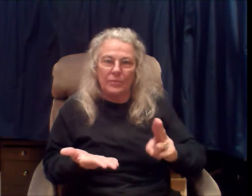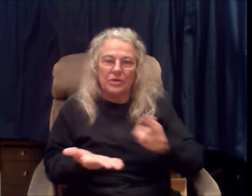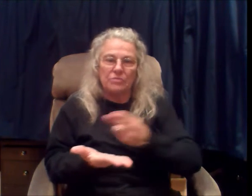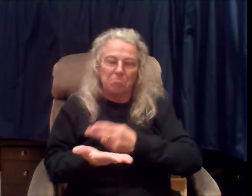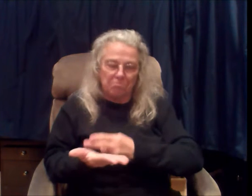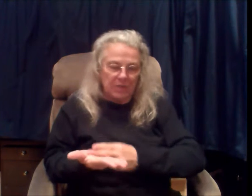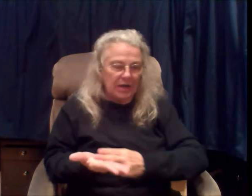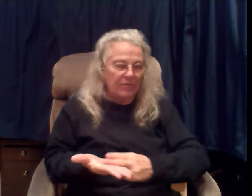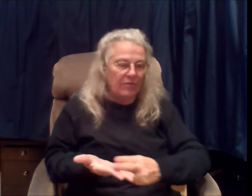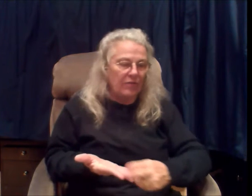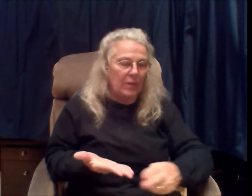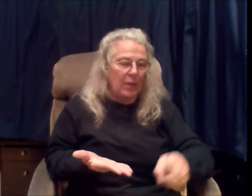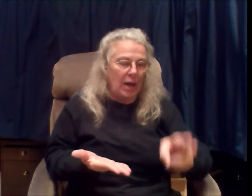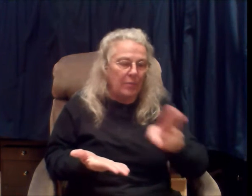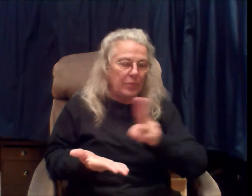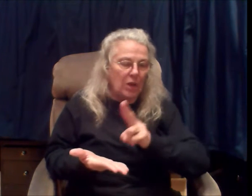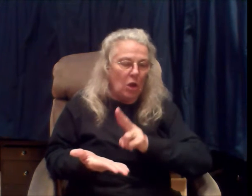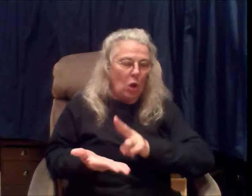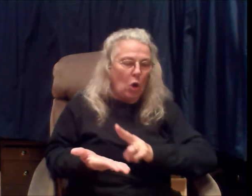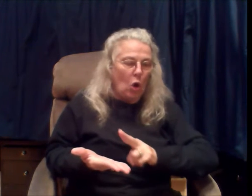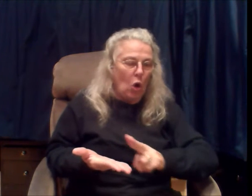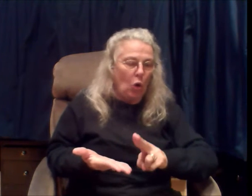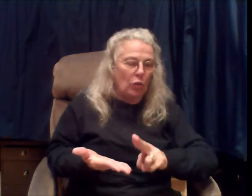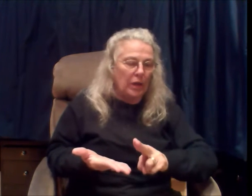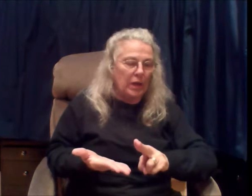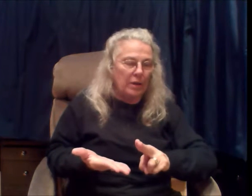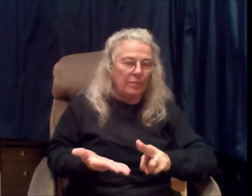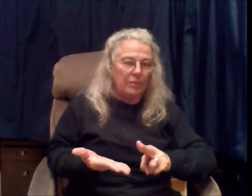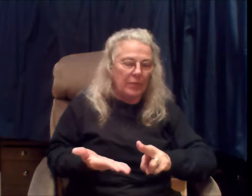Just kind of a flip up. Holy.